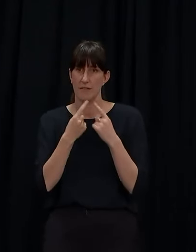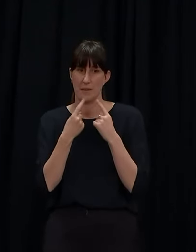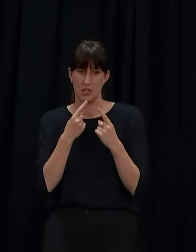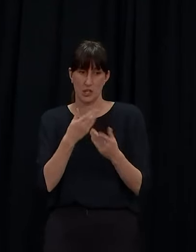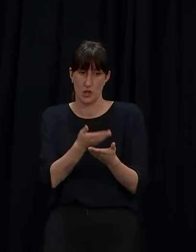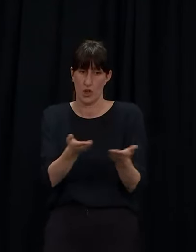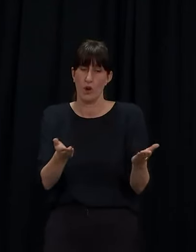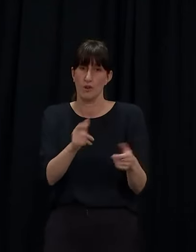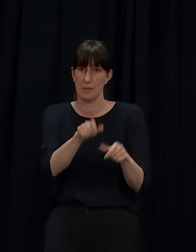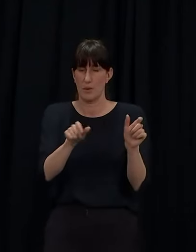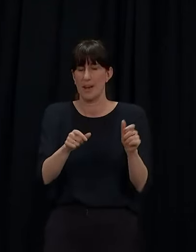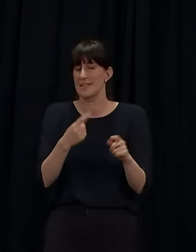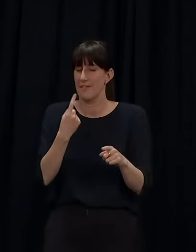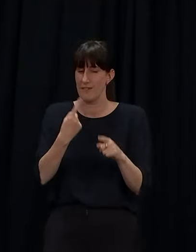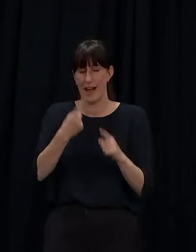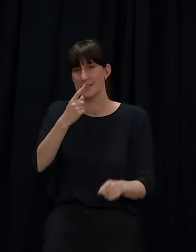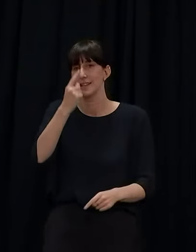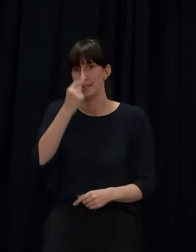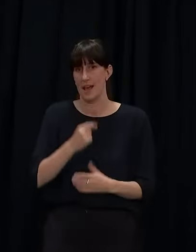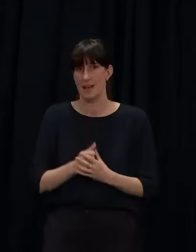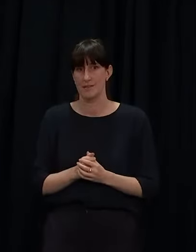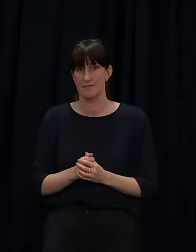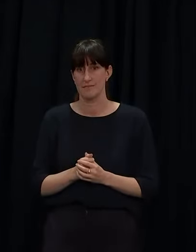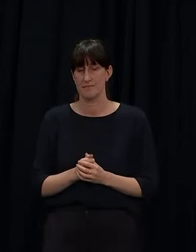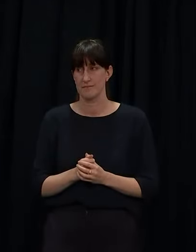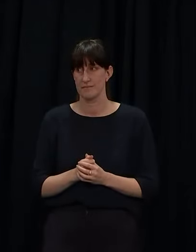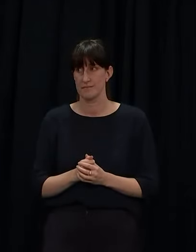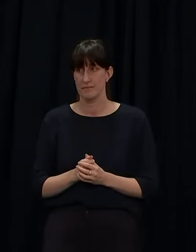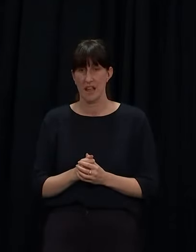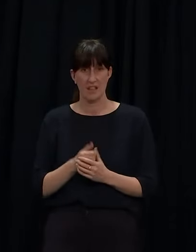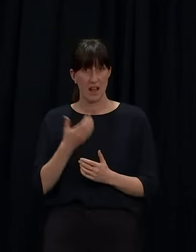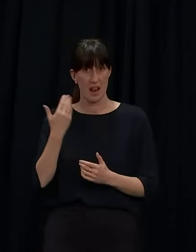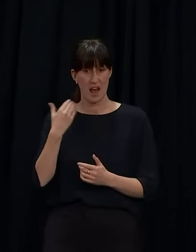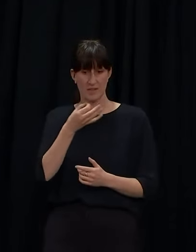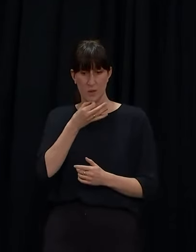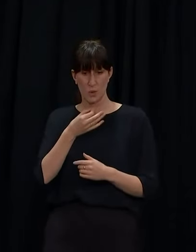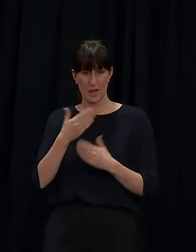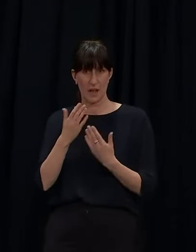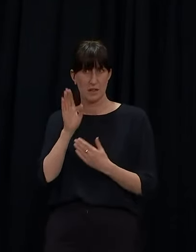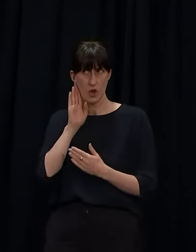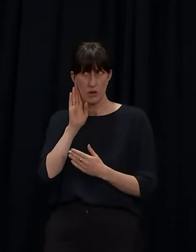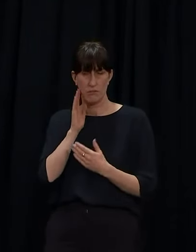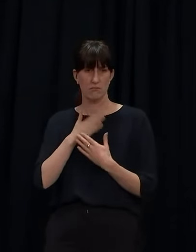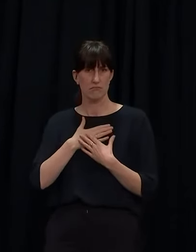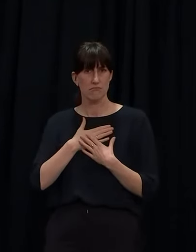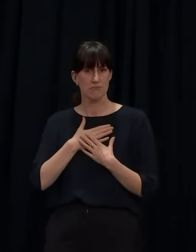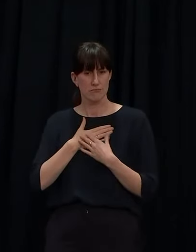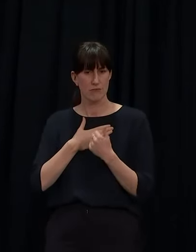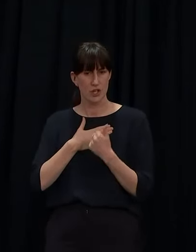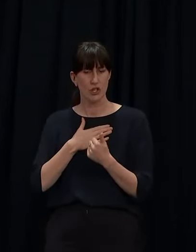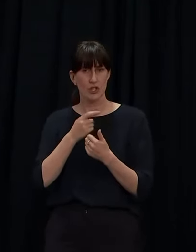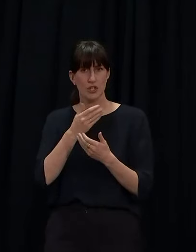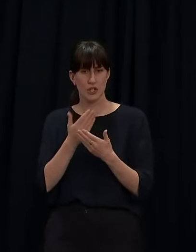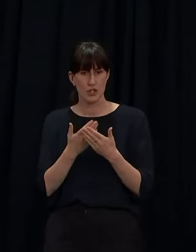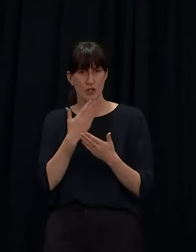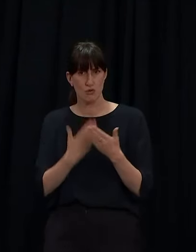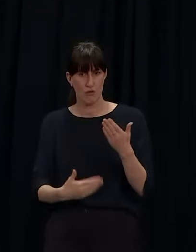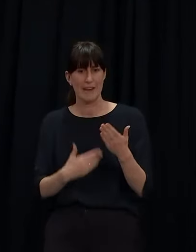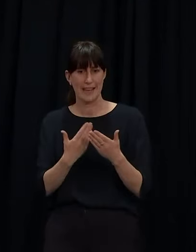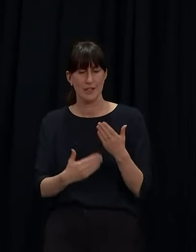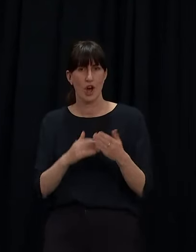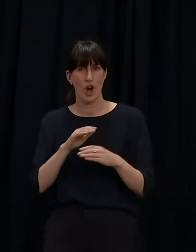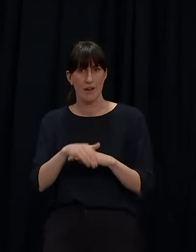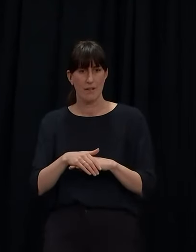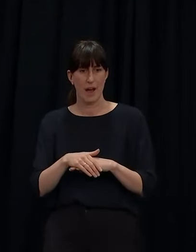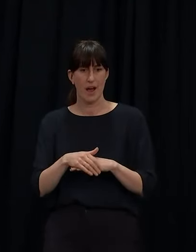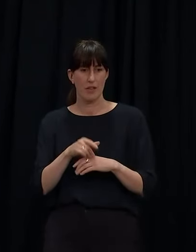as quickly as possible. But I've heard some really heartening things in the last few days about how some of that those relationships